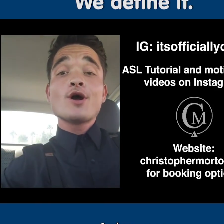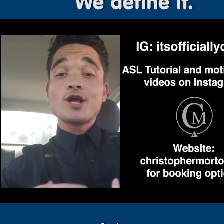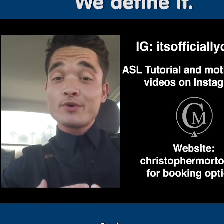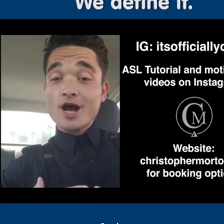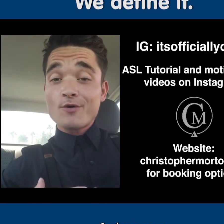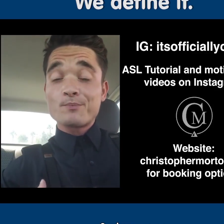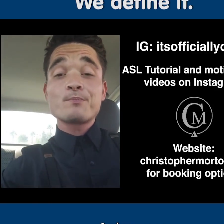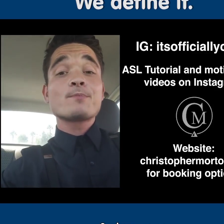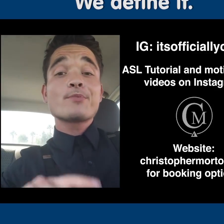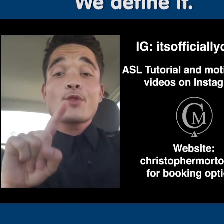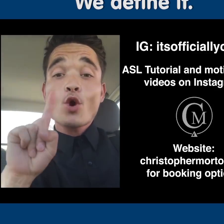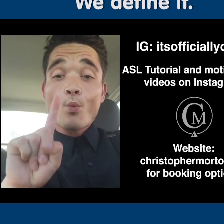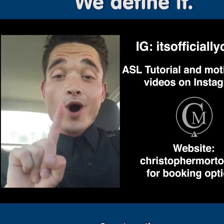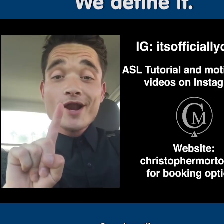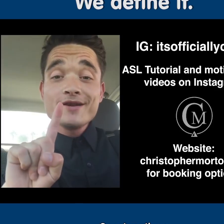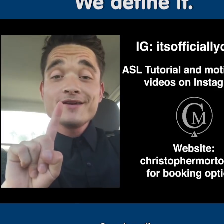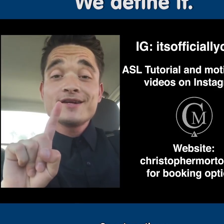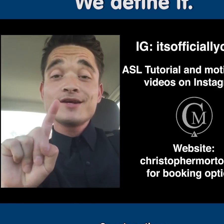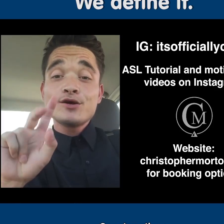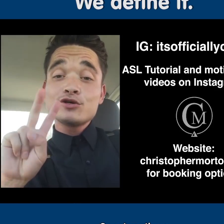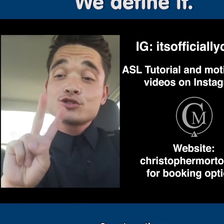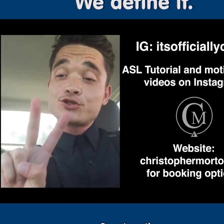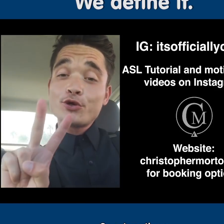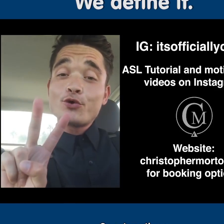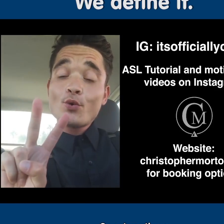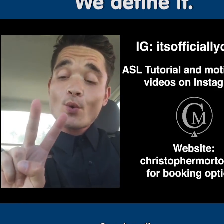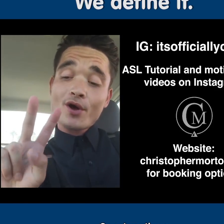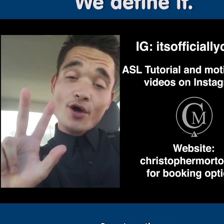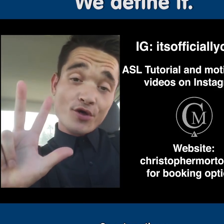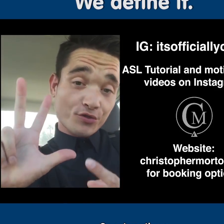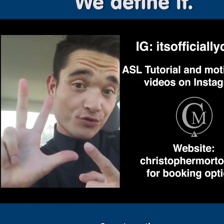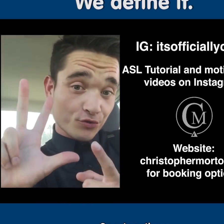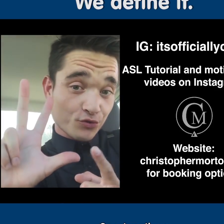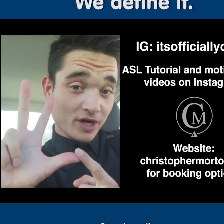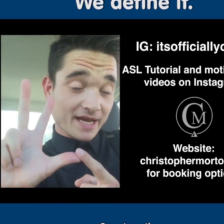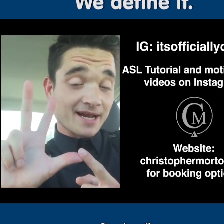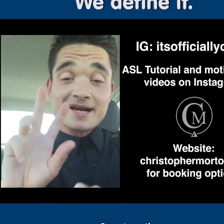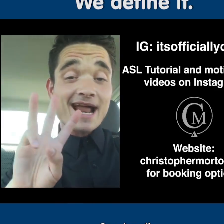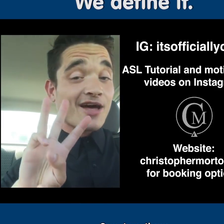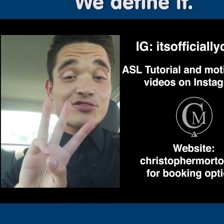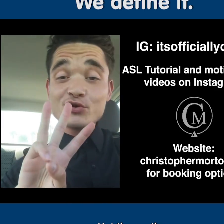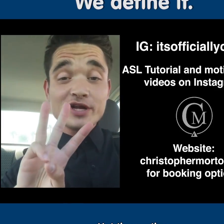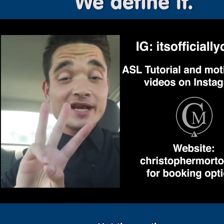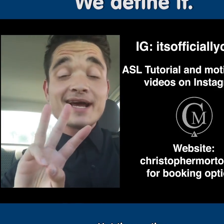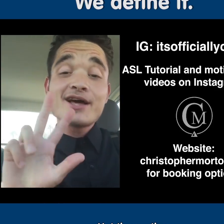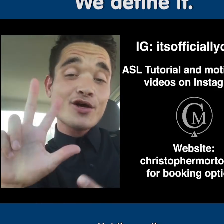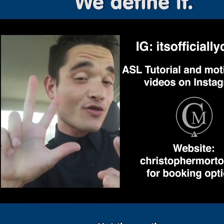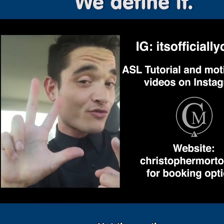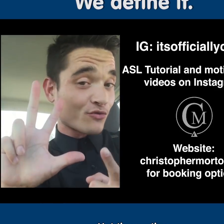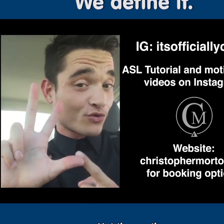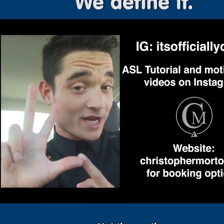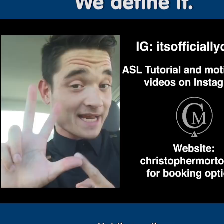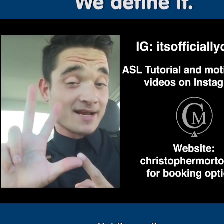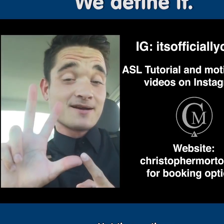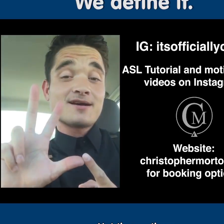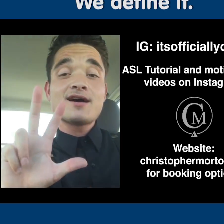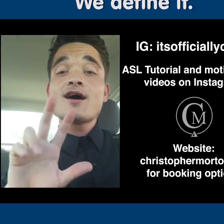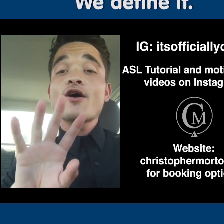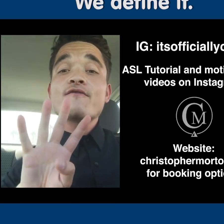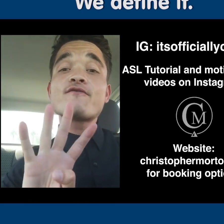So, here we go. 1, 2, 3, not 3. 3,